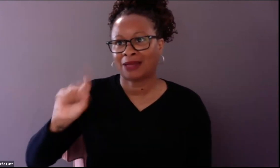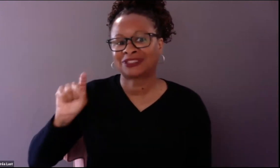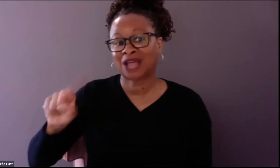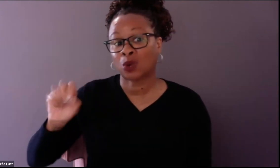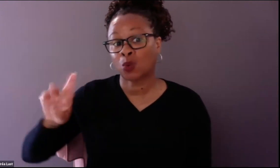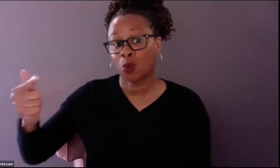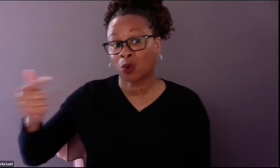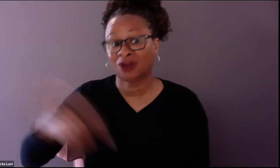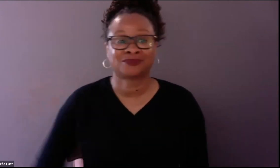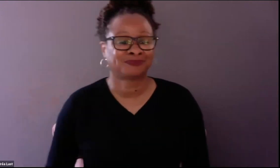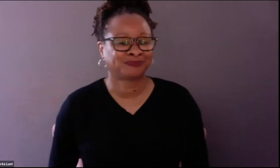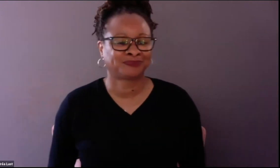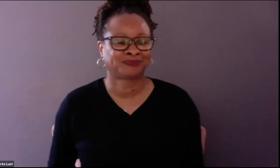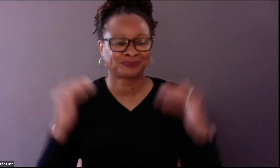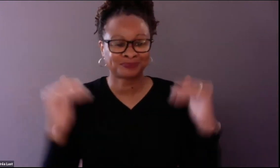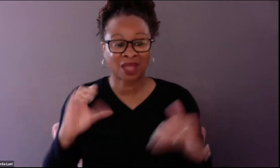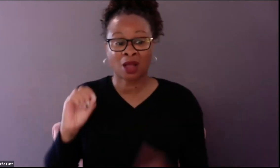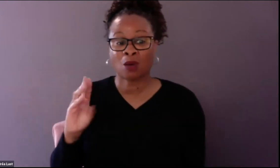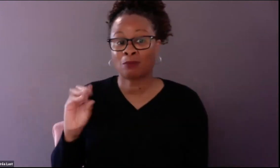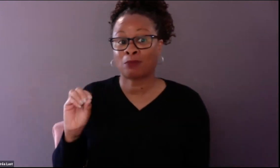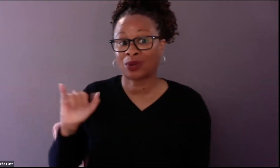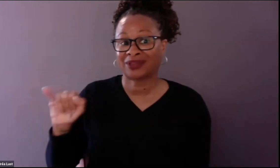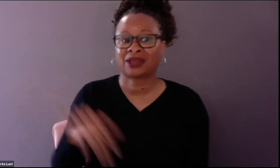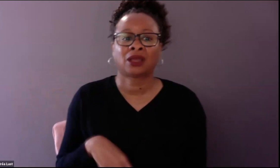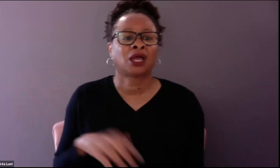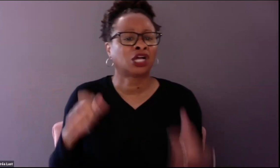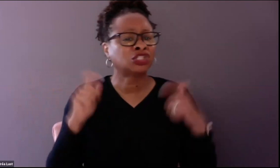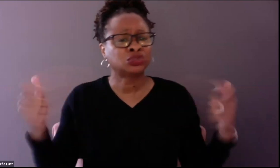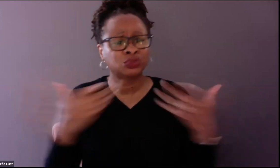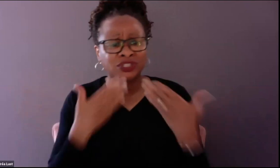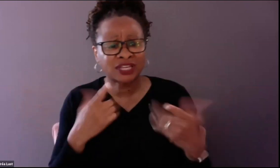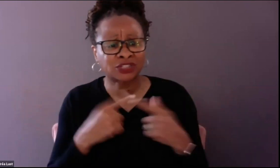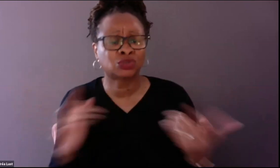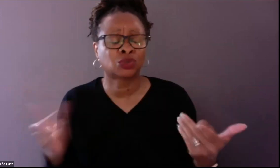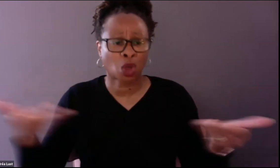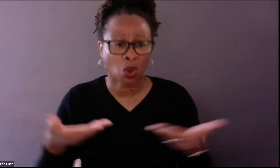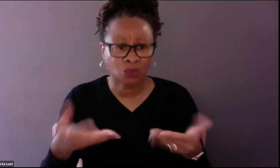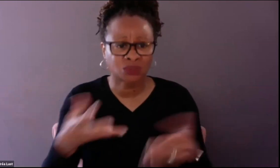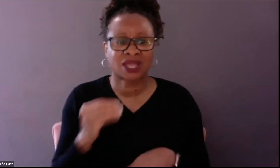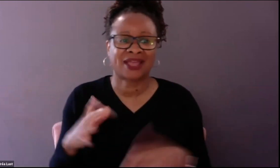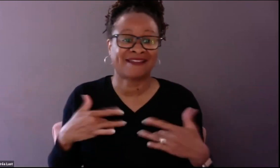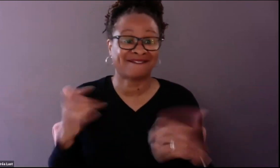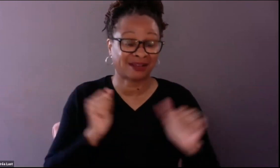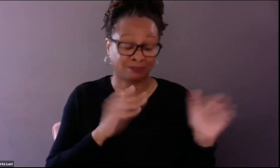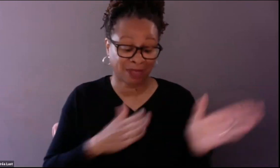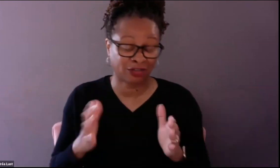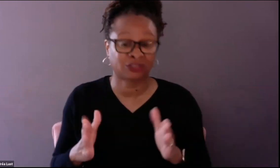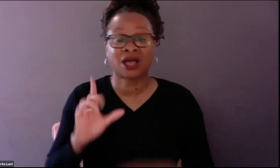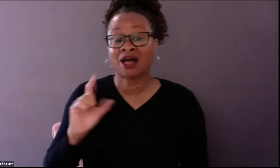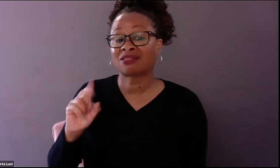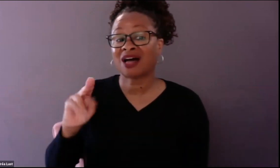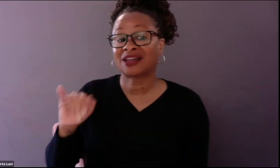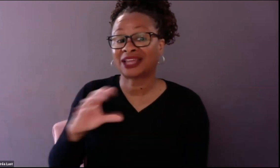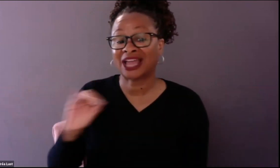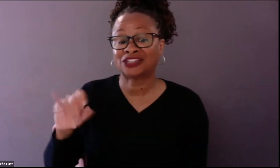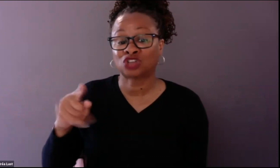Awesome. Huge, massive thank you to our host and event planners, Lonnie and Jonathan. Special